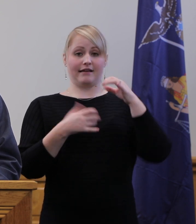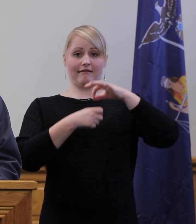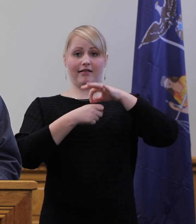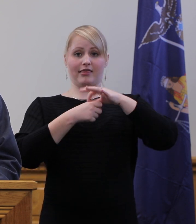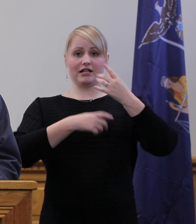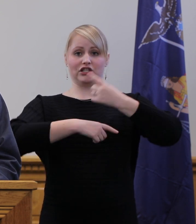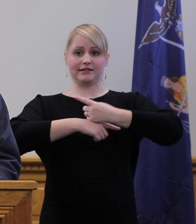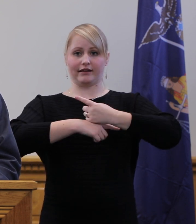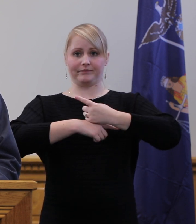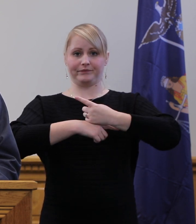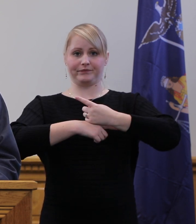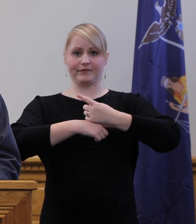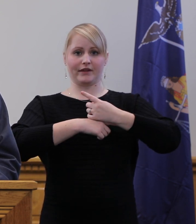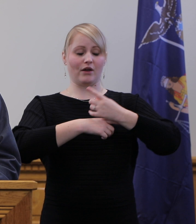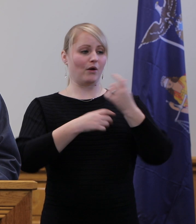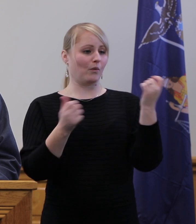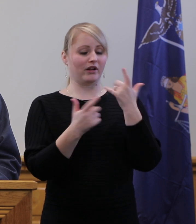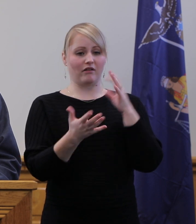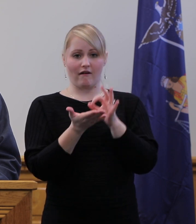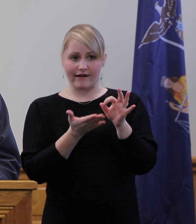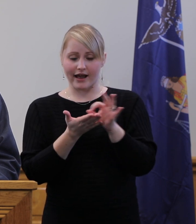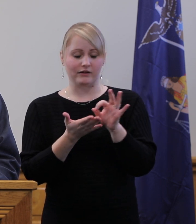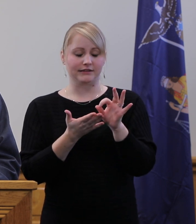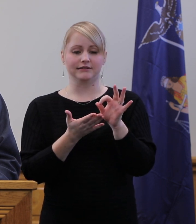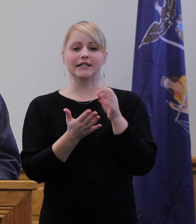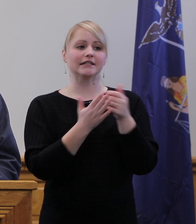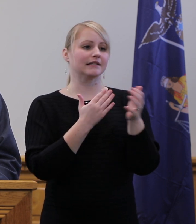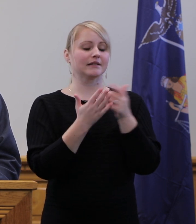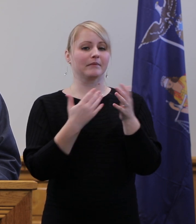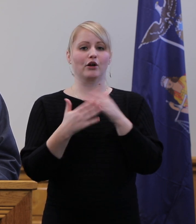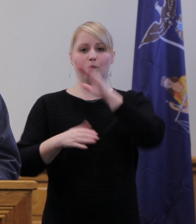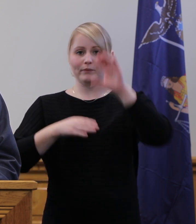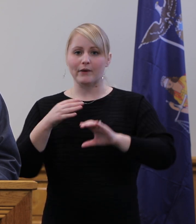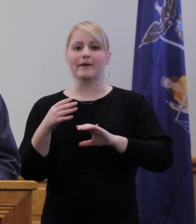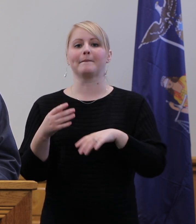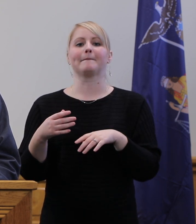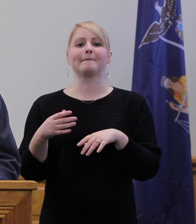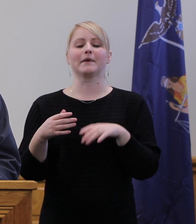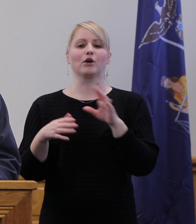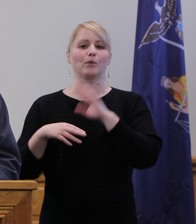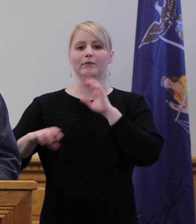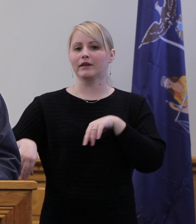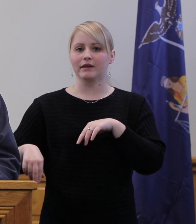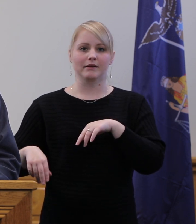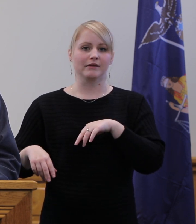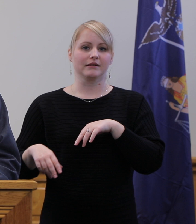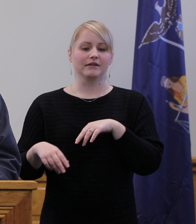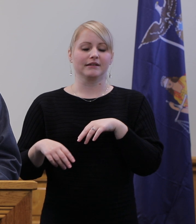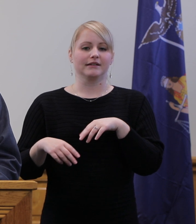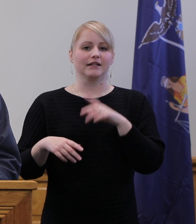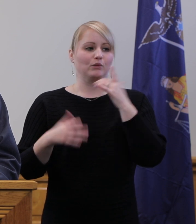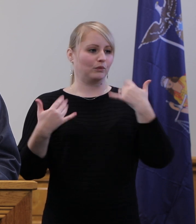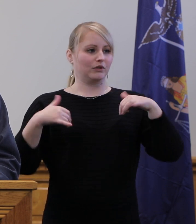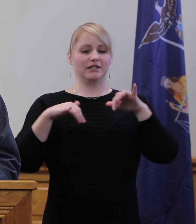the outcome is of today's elections, as citizens, we still have the privilege of living in a democratic republic. Oswego County